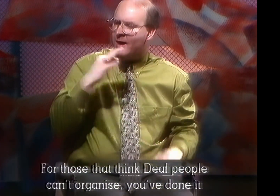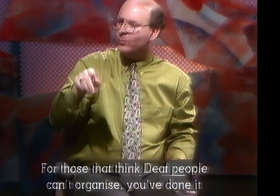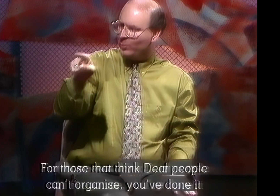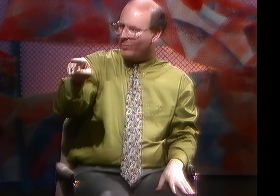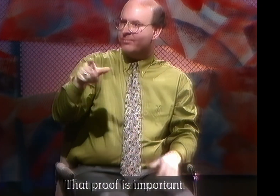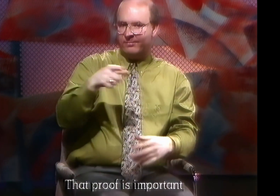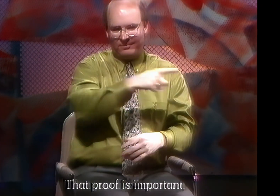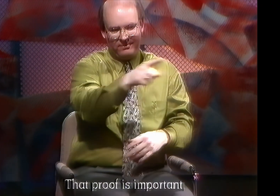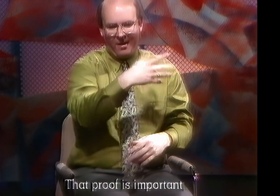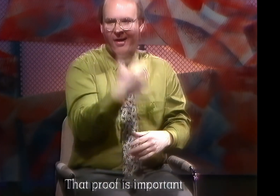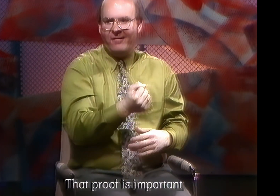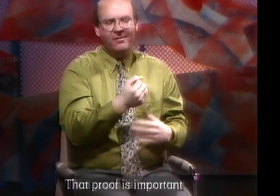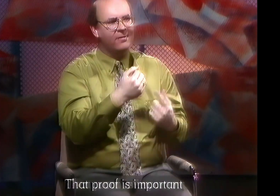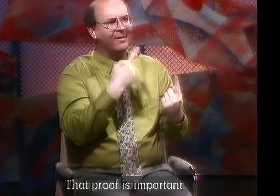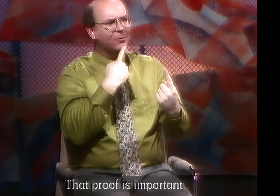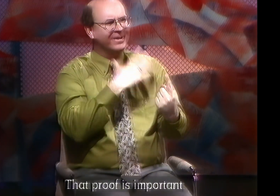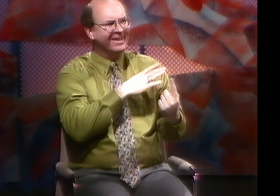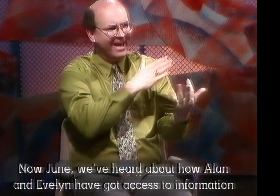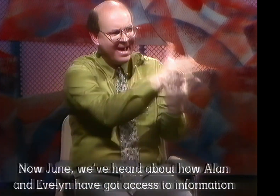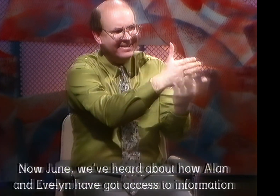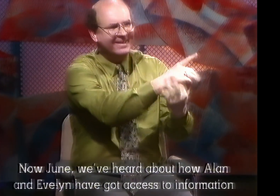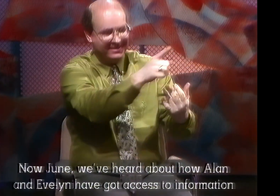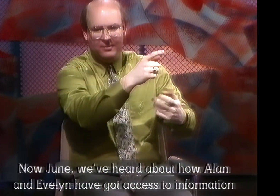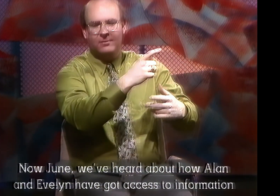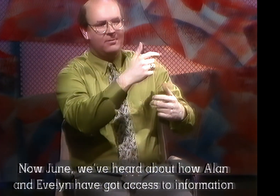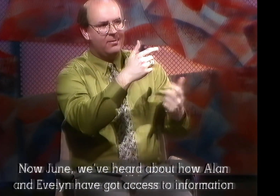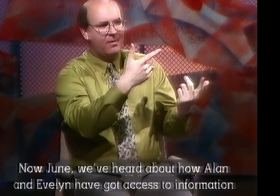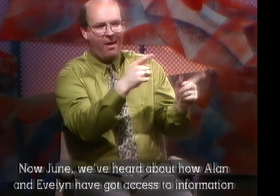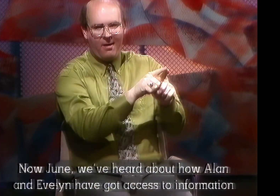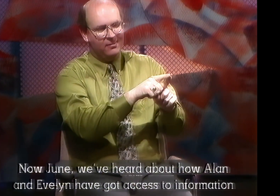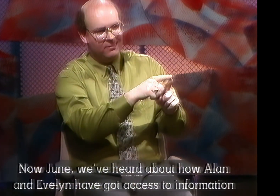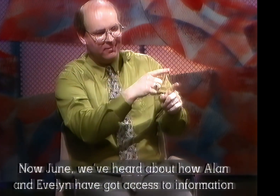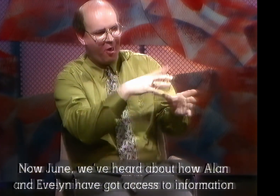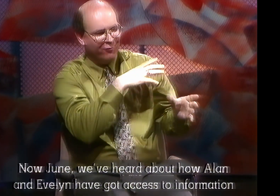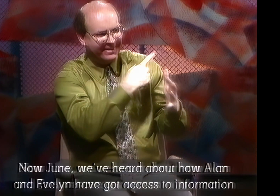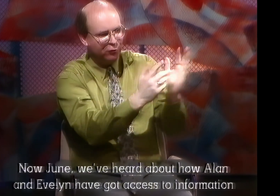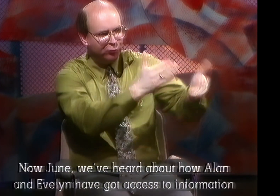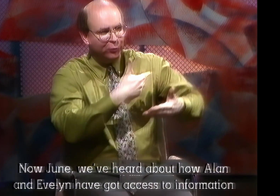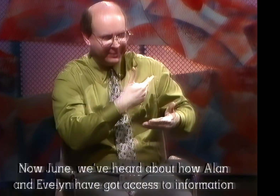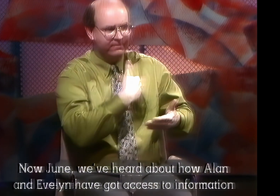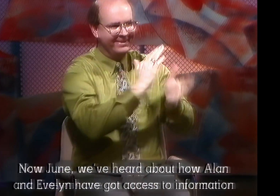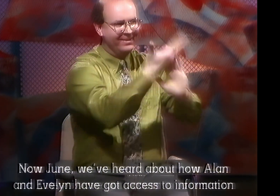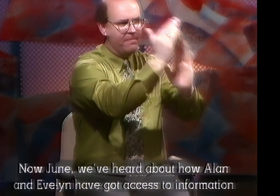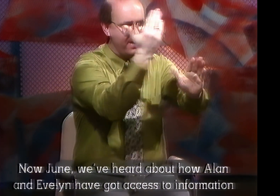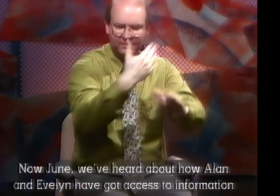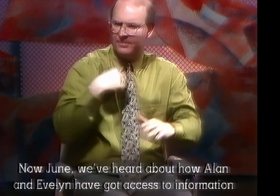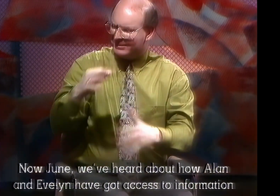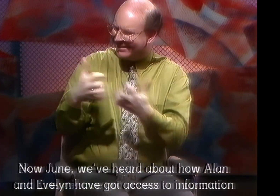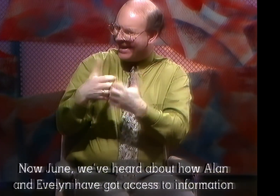it. That proof is important. Now I wanted to ask you, June. We've heard about how Alan and Evelyn have gone about getting access